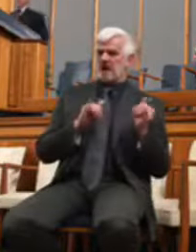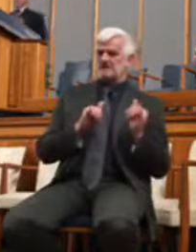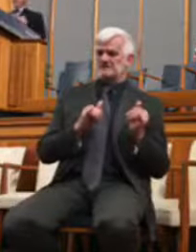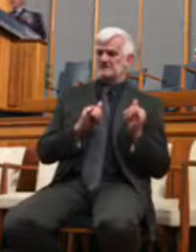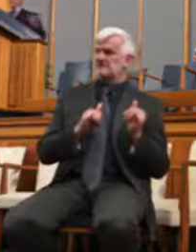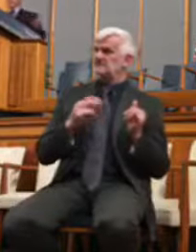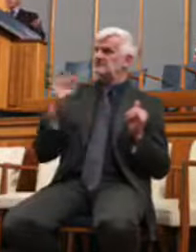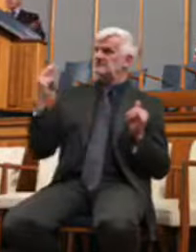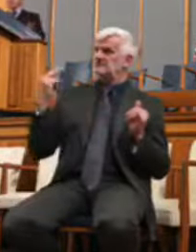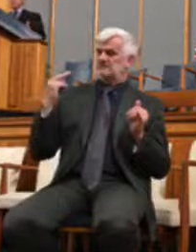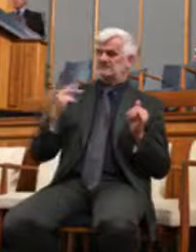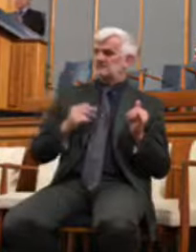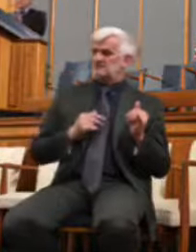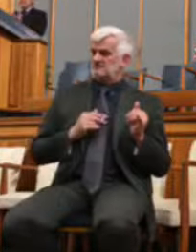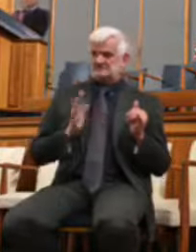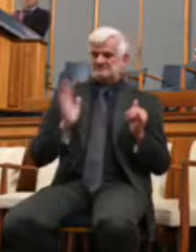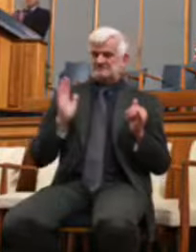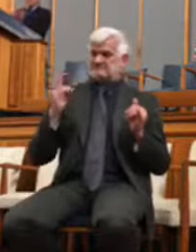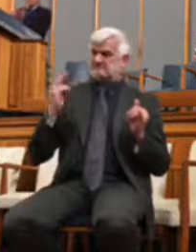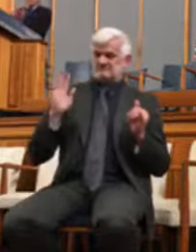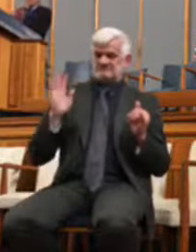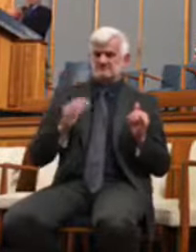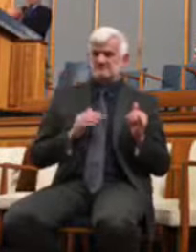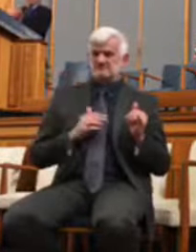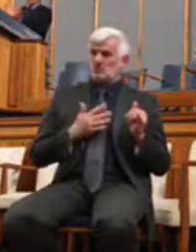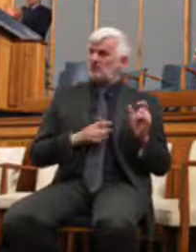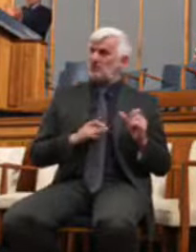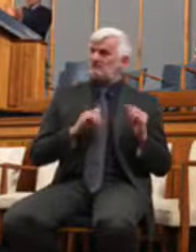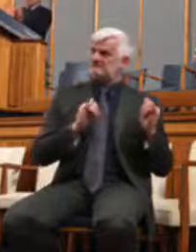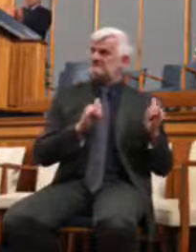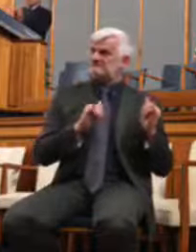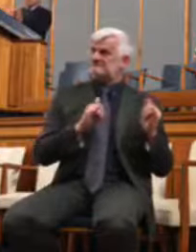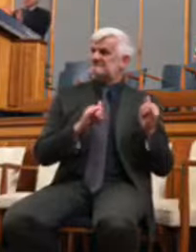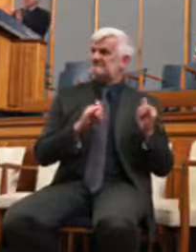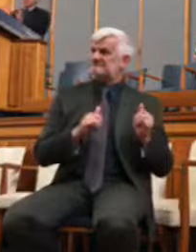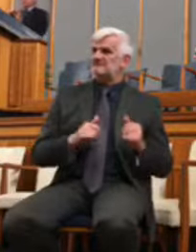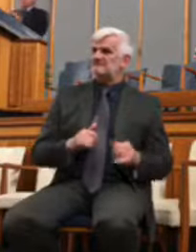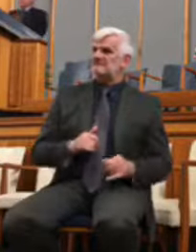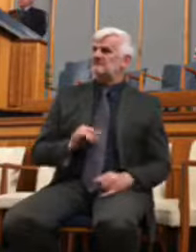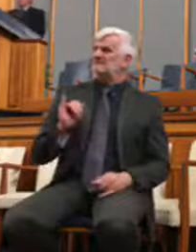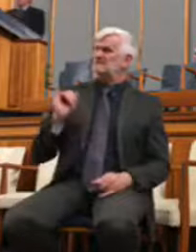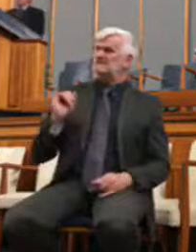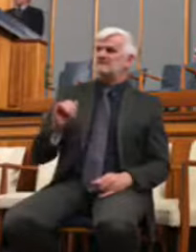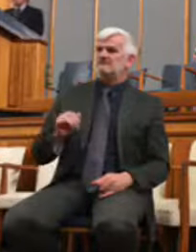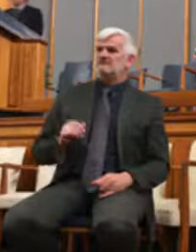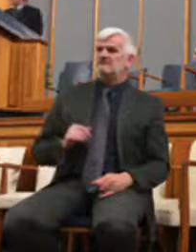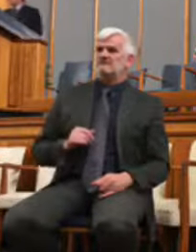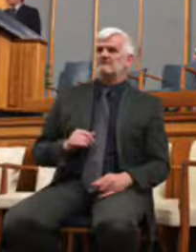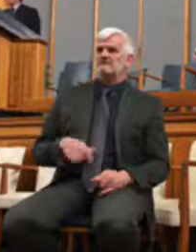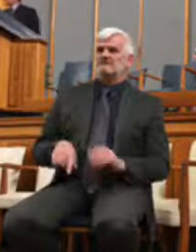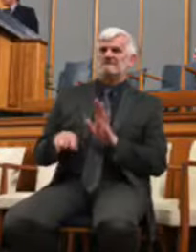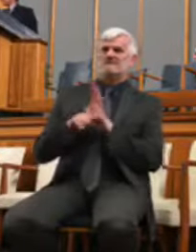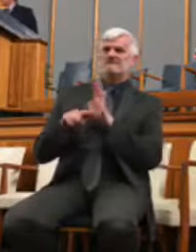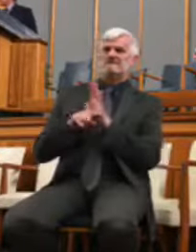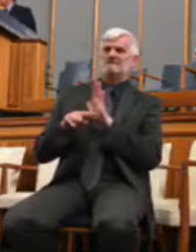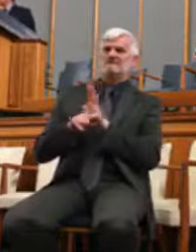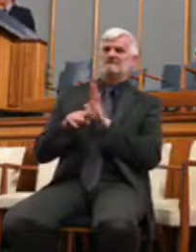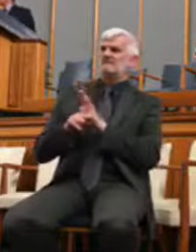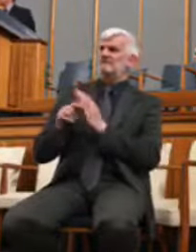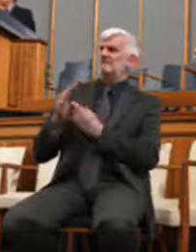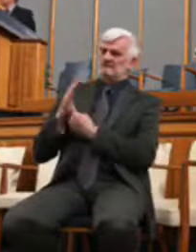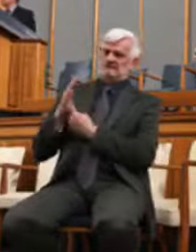I cannot feast." You see, they see God just as somebody who makes things not to work as